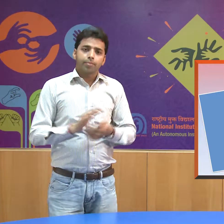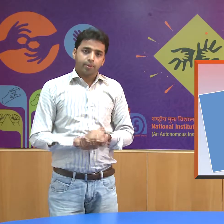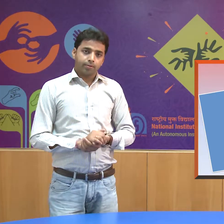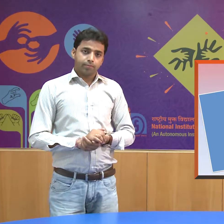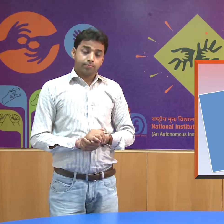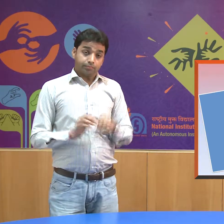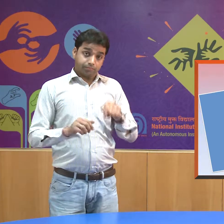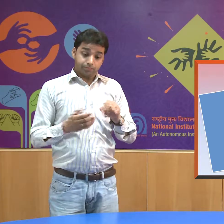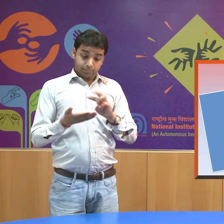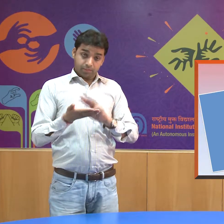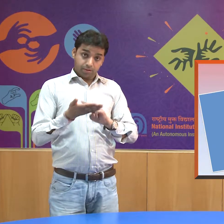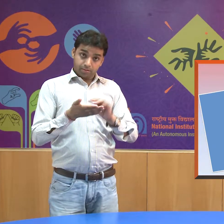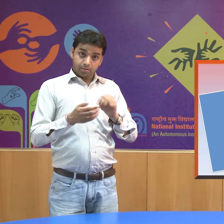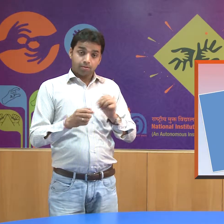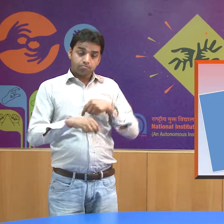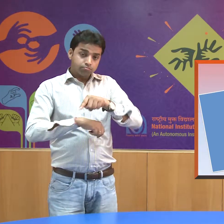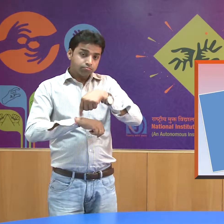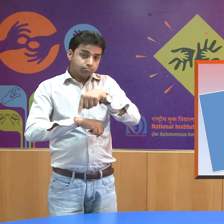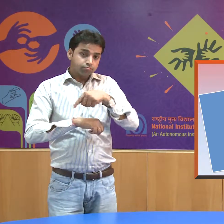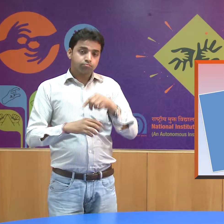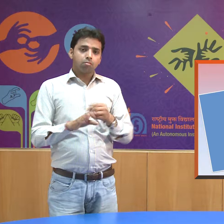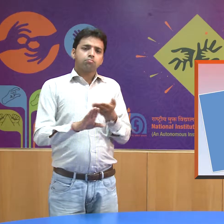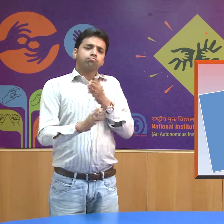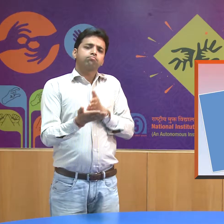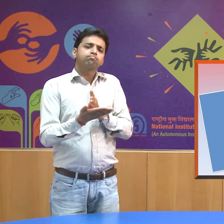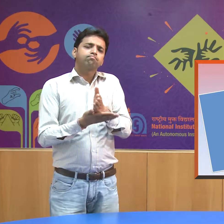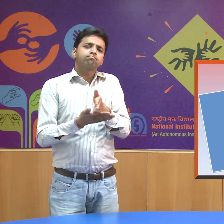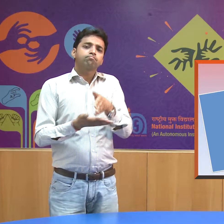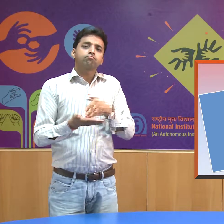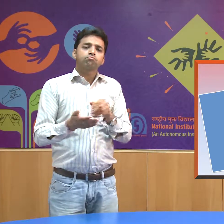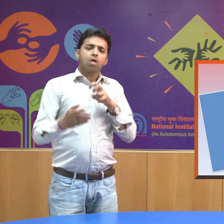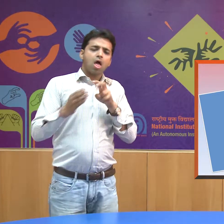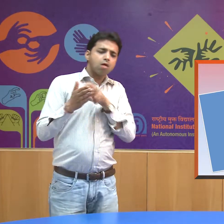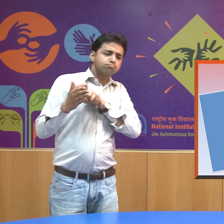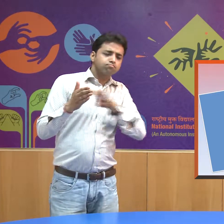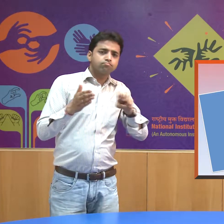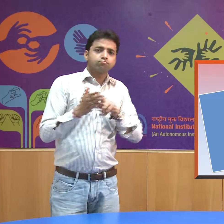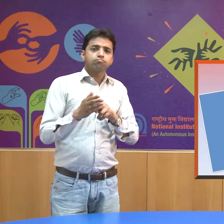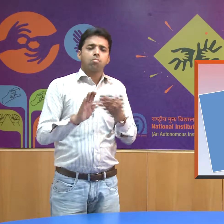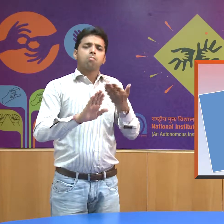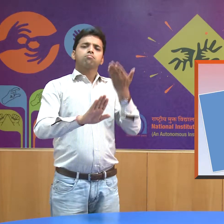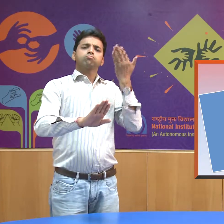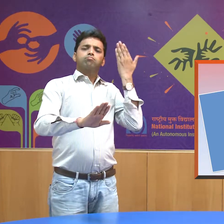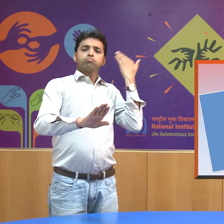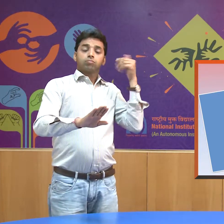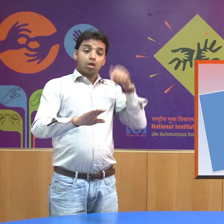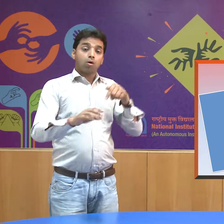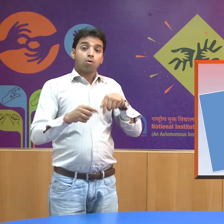The medieval period is that provide the access between an ancient and modern period in history.